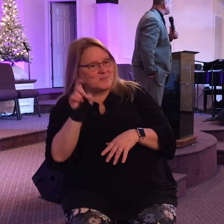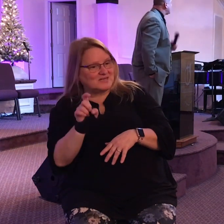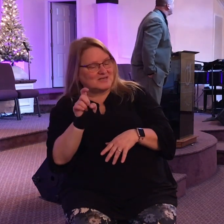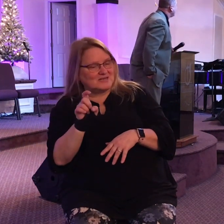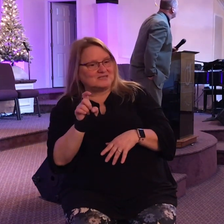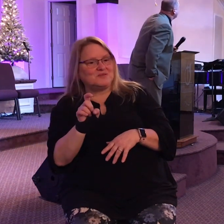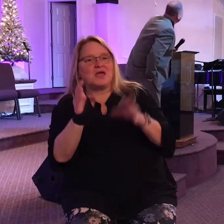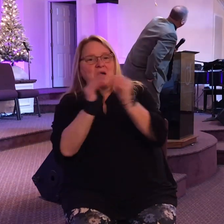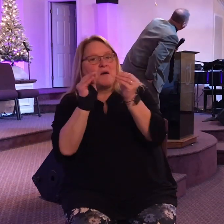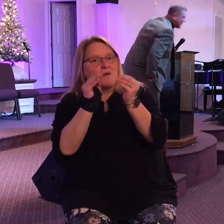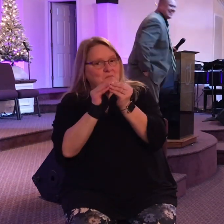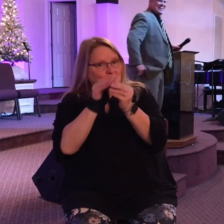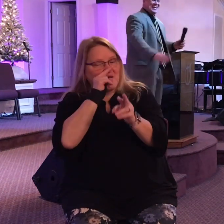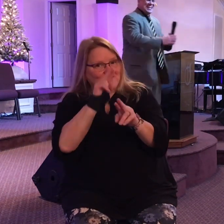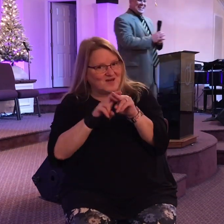it.